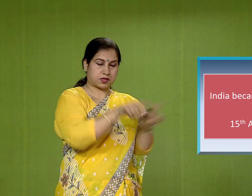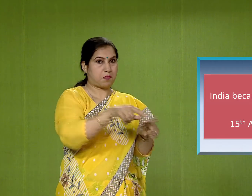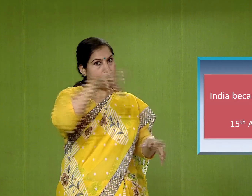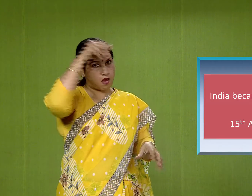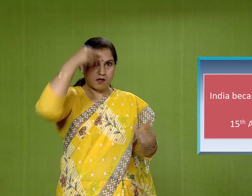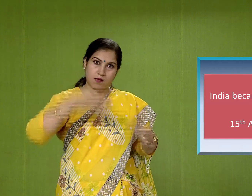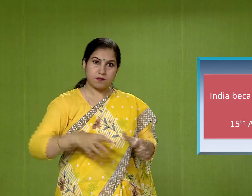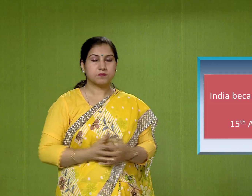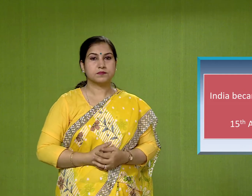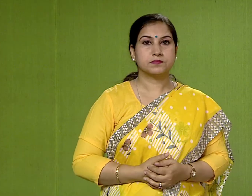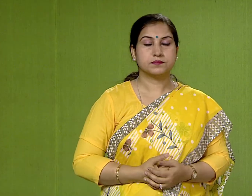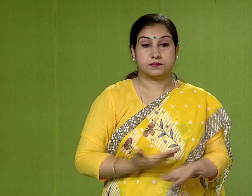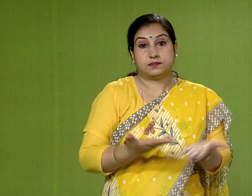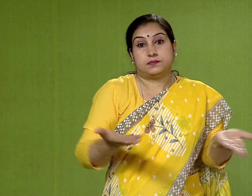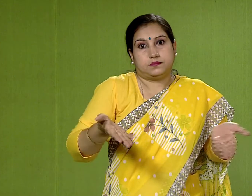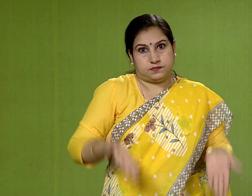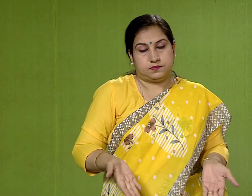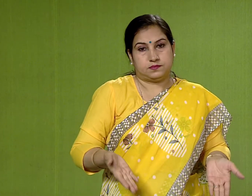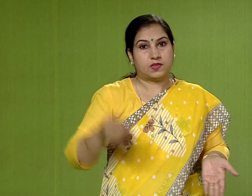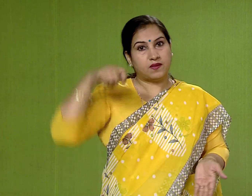Learners, that is all for today in this video.